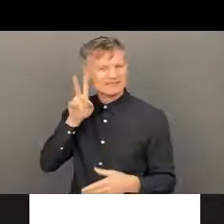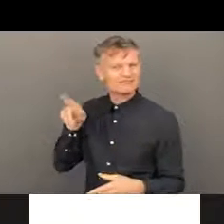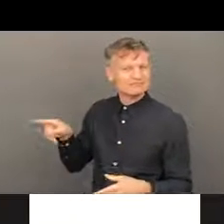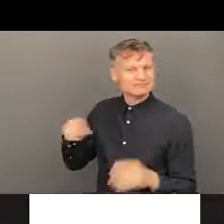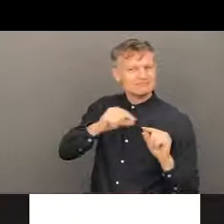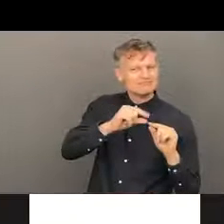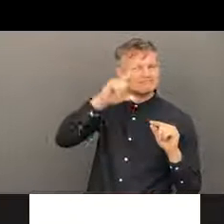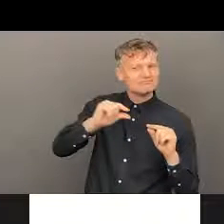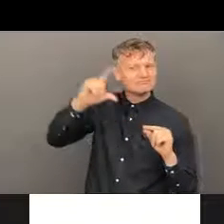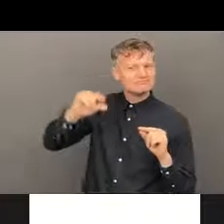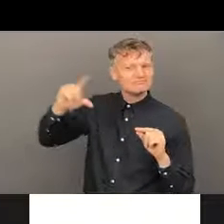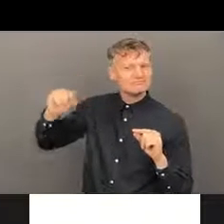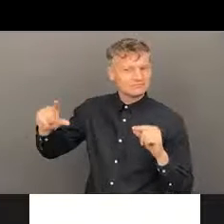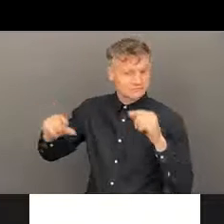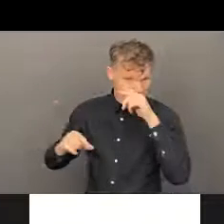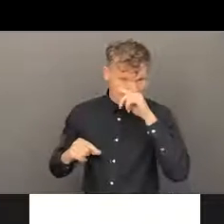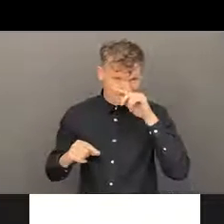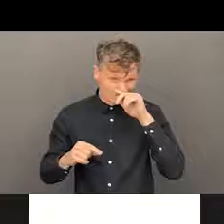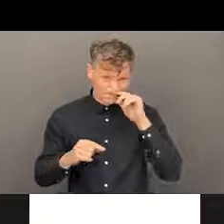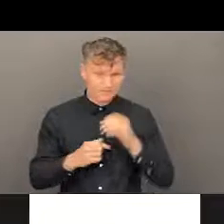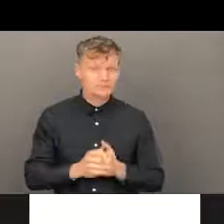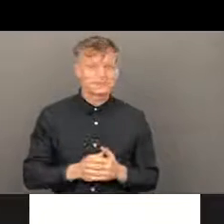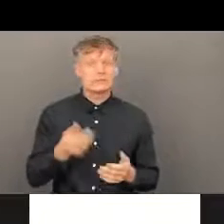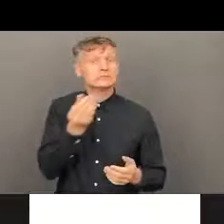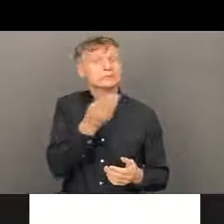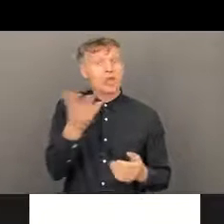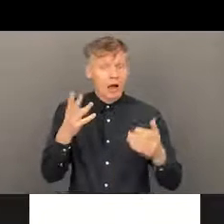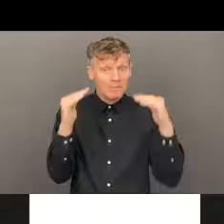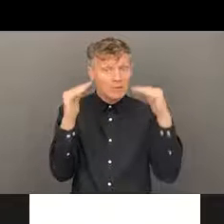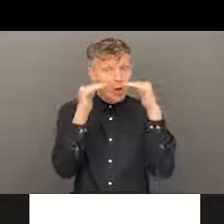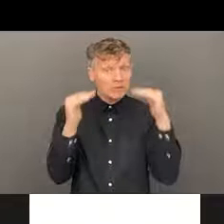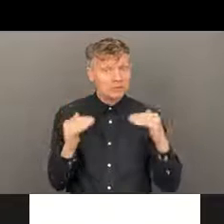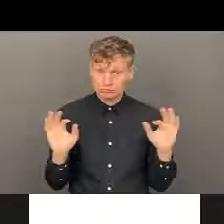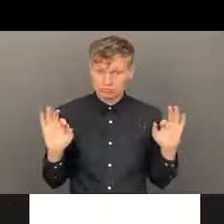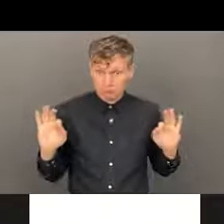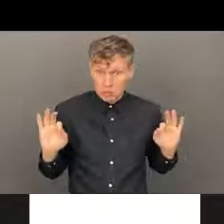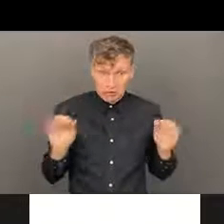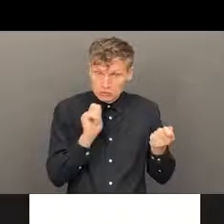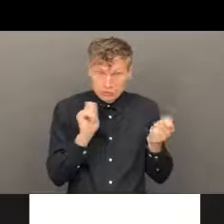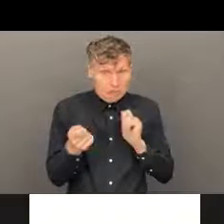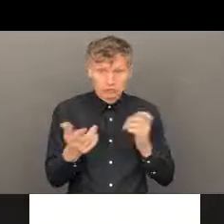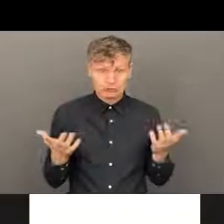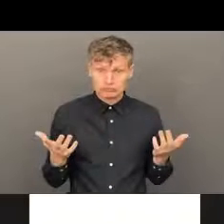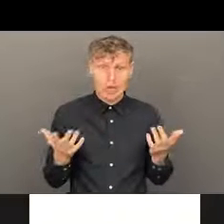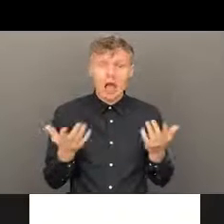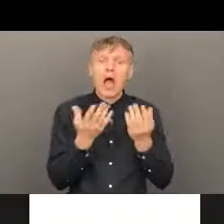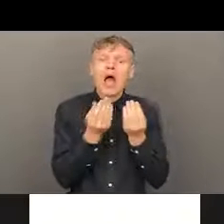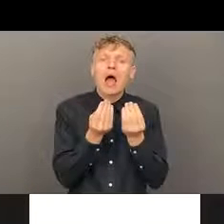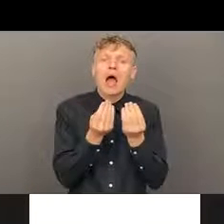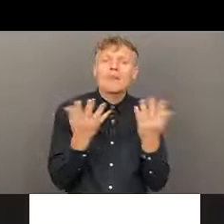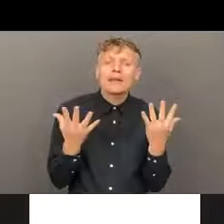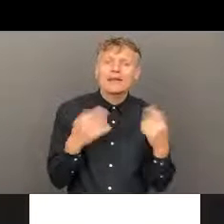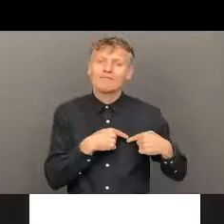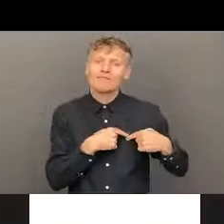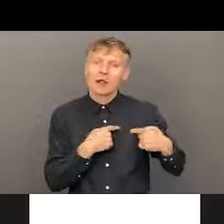for 7 organisations, there was no change in the number of volunteers they worked with or